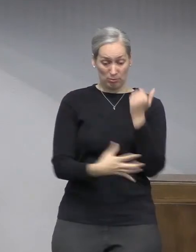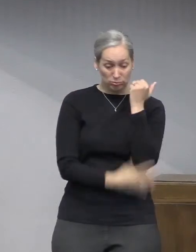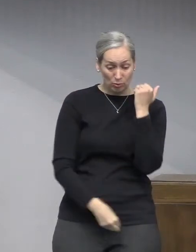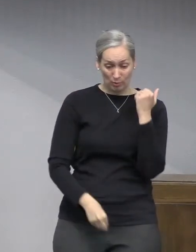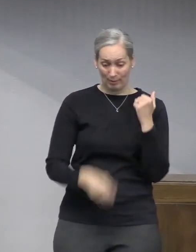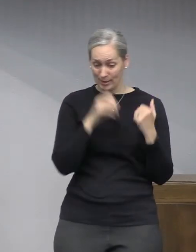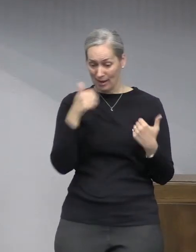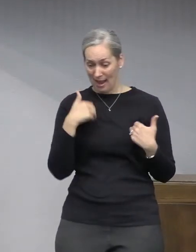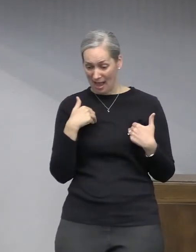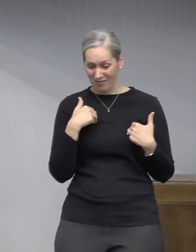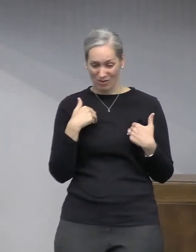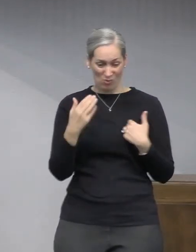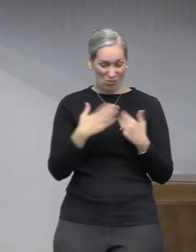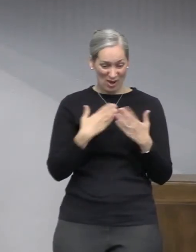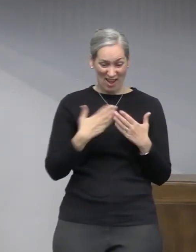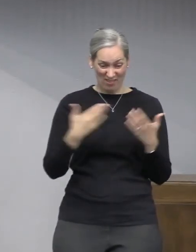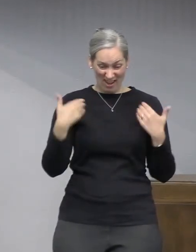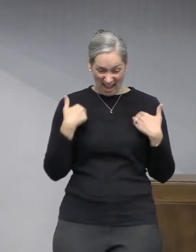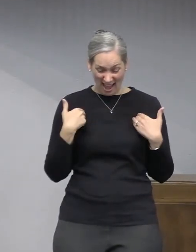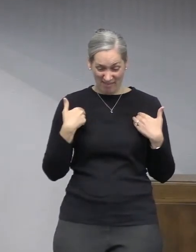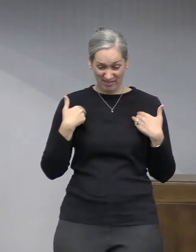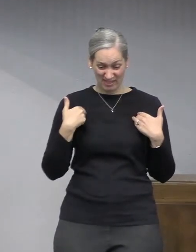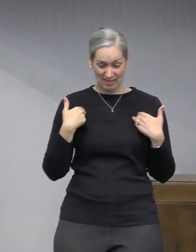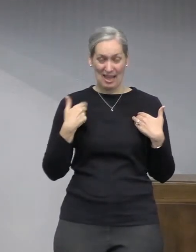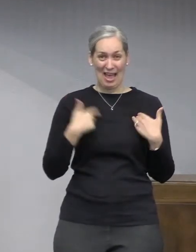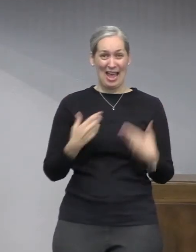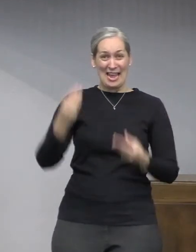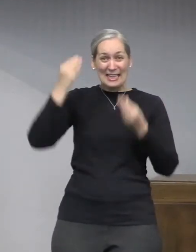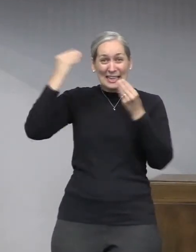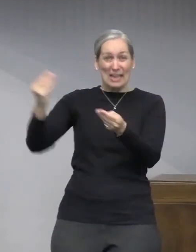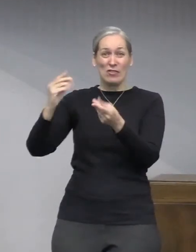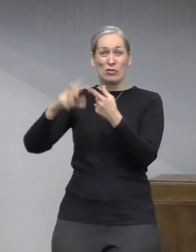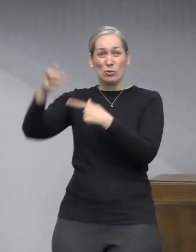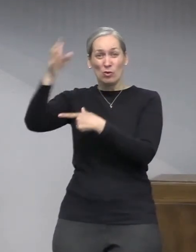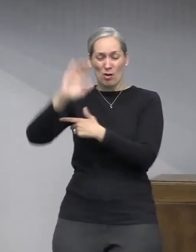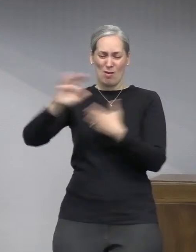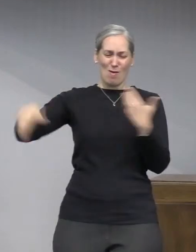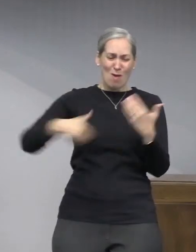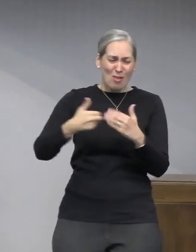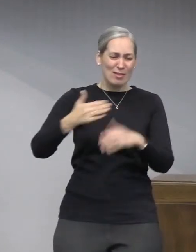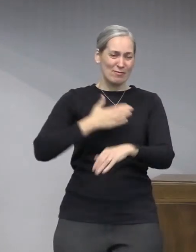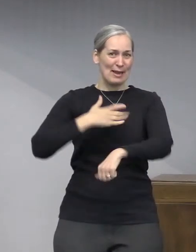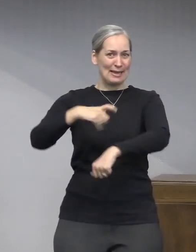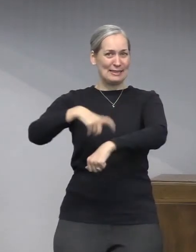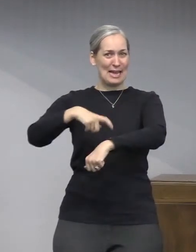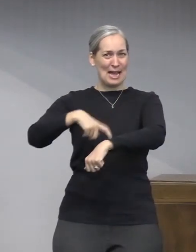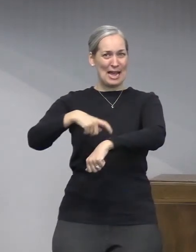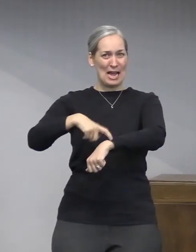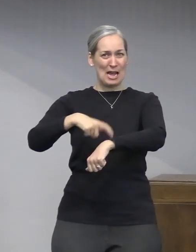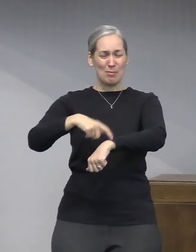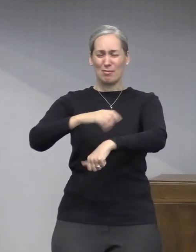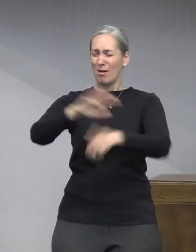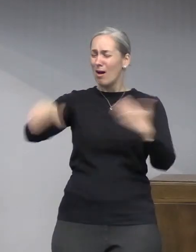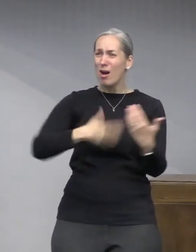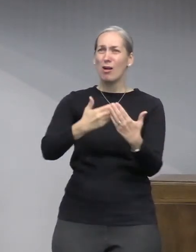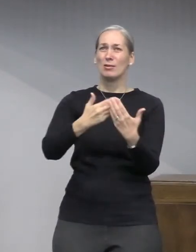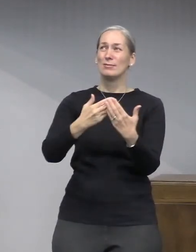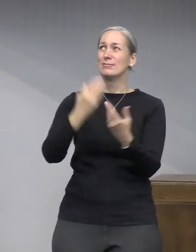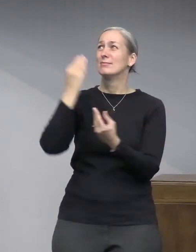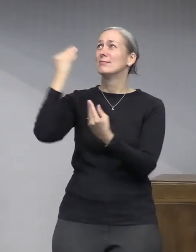it is, I give all of that to God. All of my time, I give all of that to